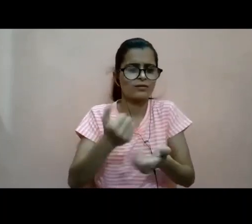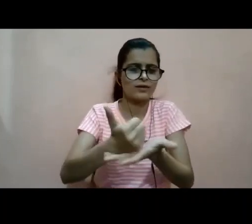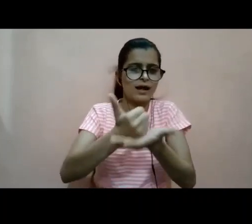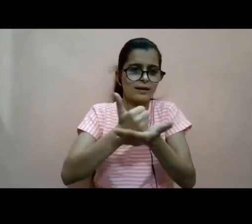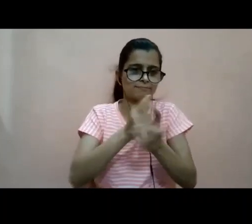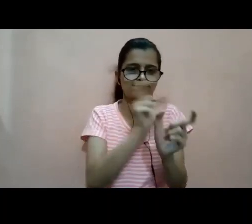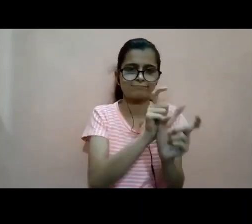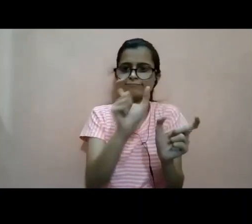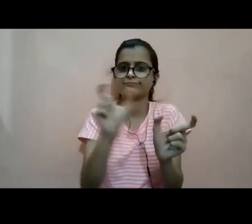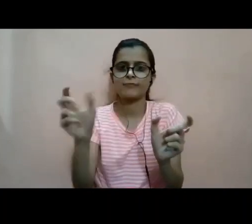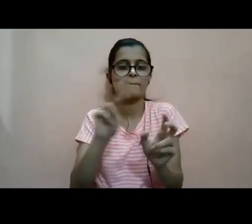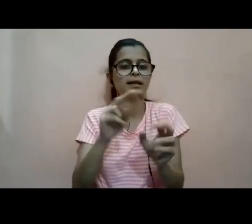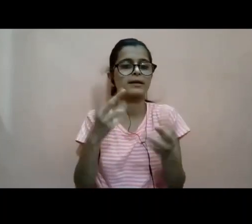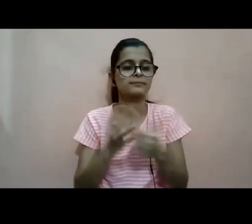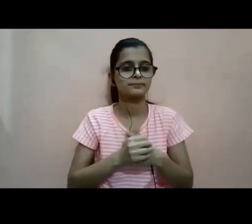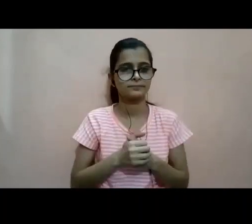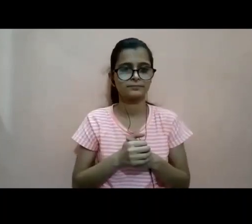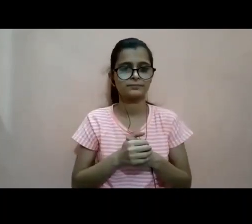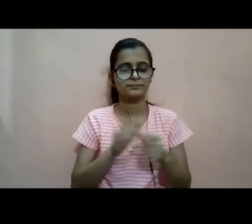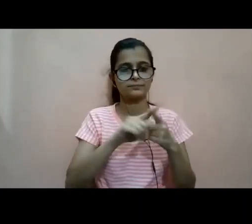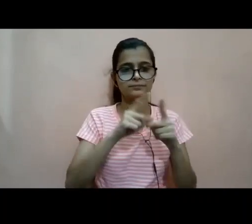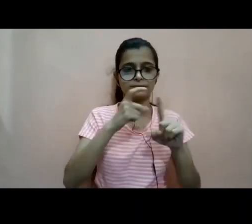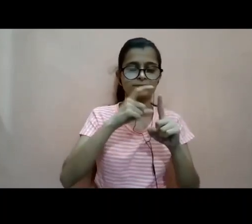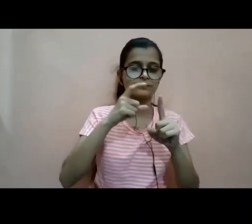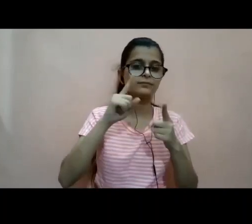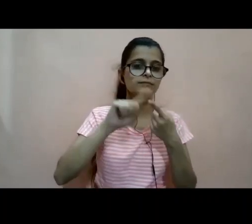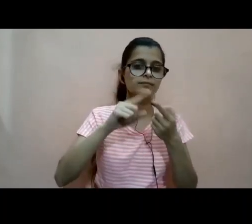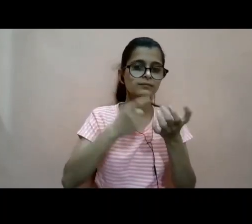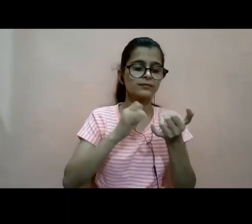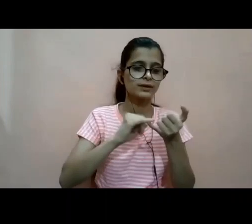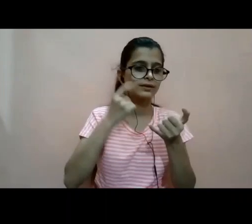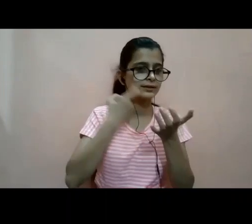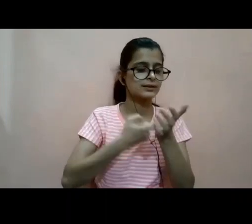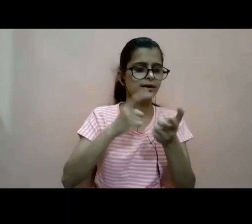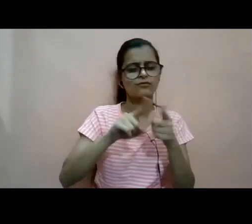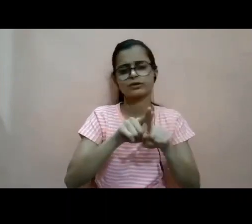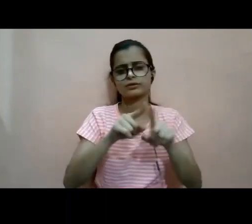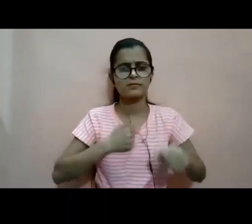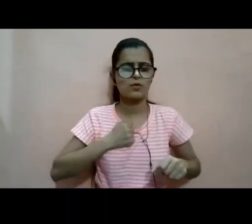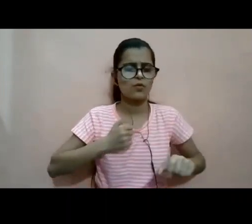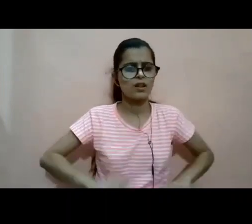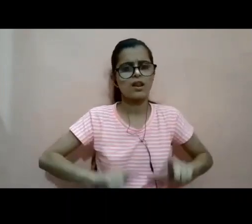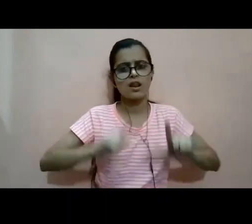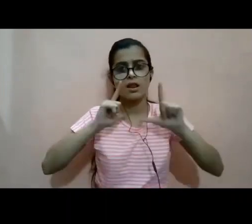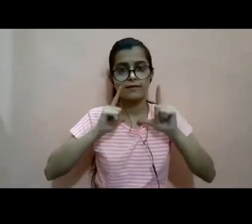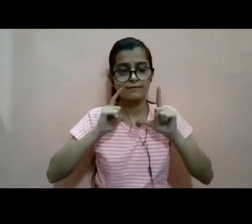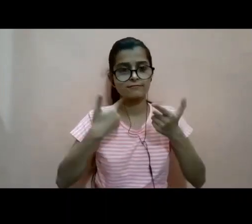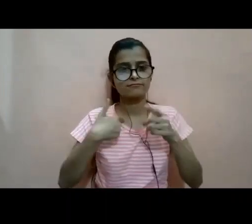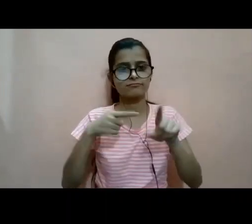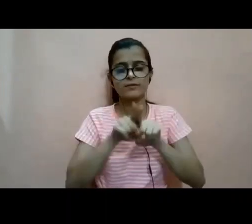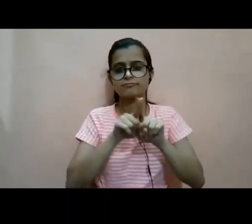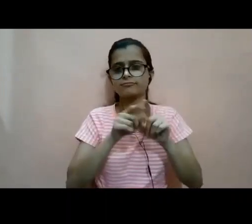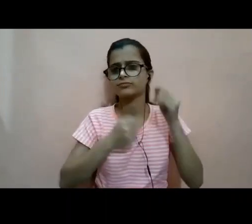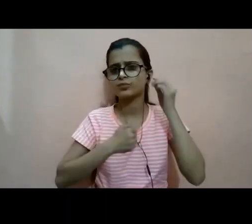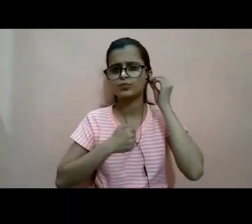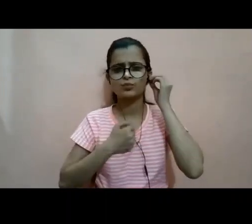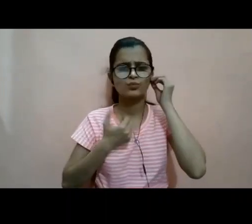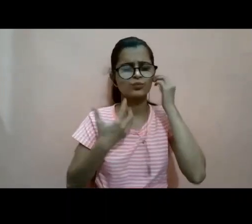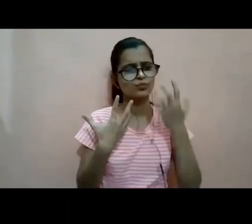the conclusion would be that, you know, I live my own life in a kind of split consciousness